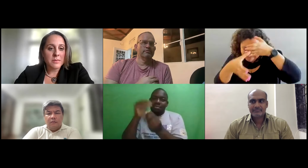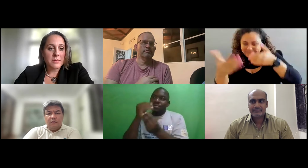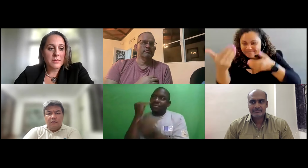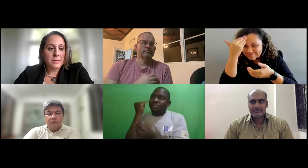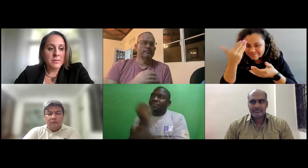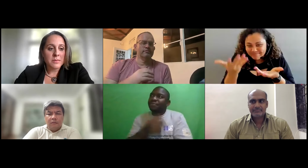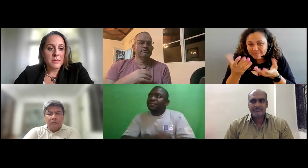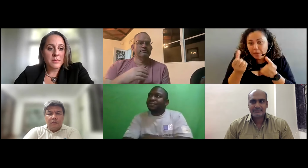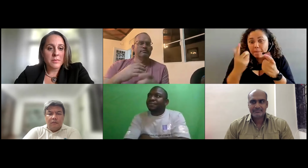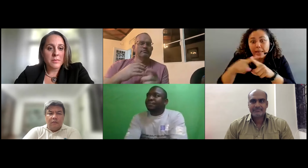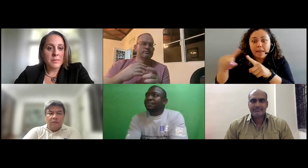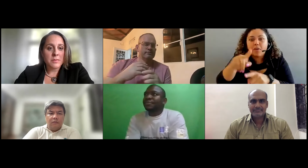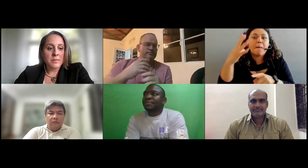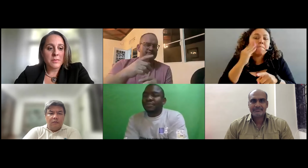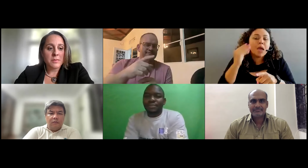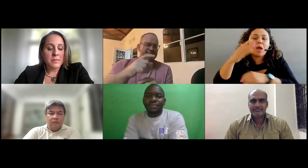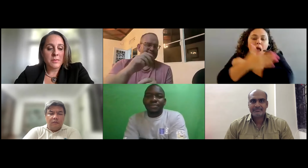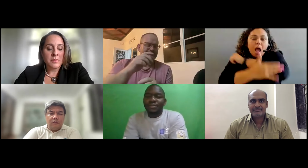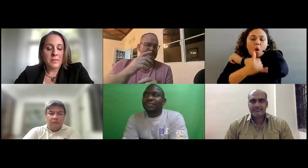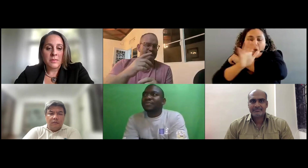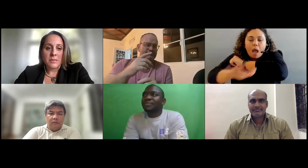partnering with many countries. Chris?